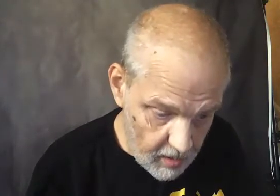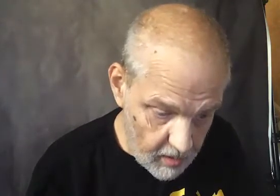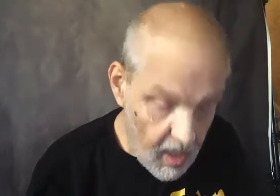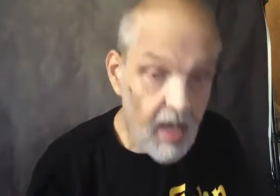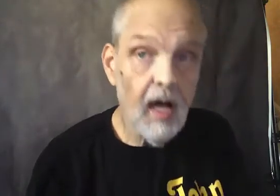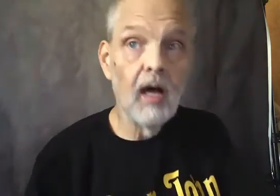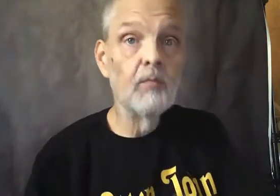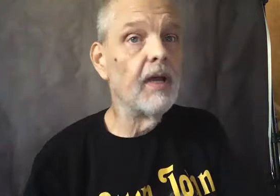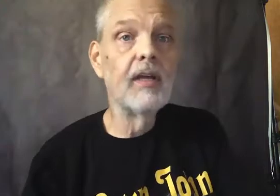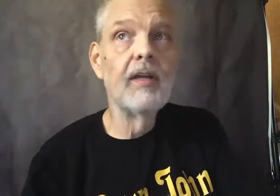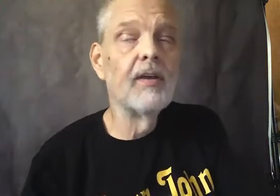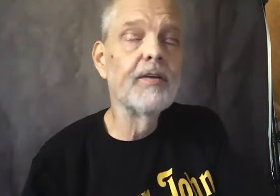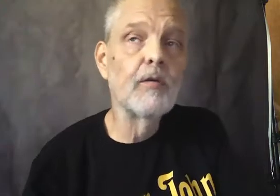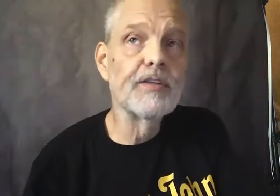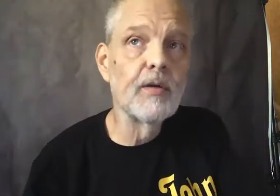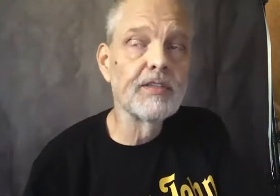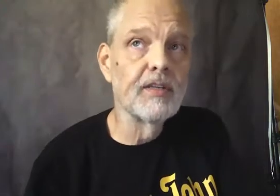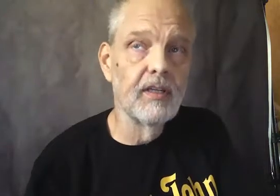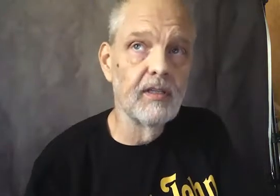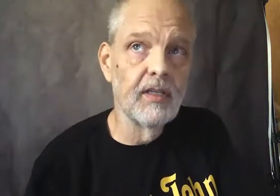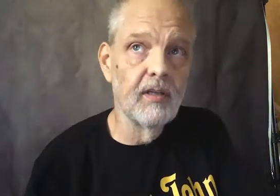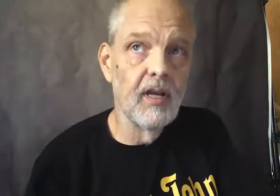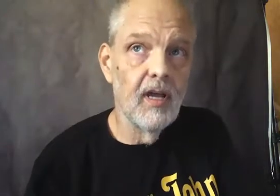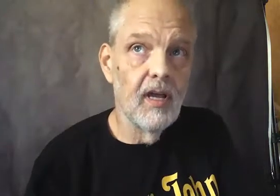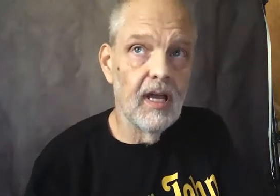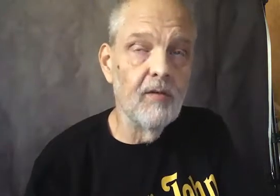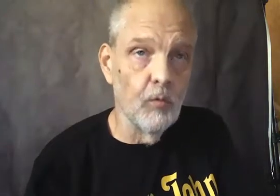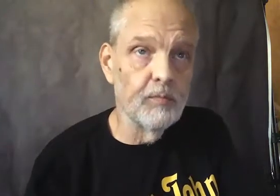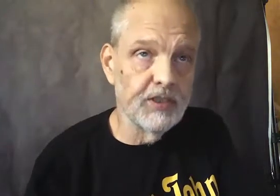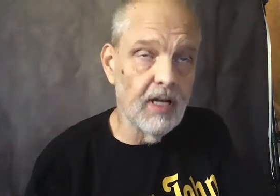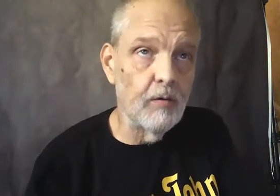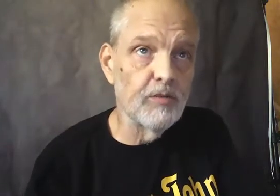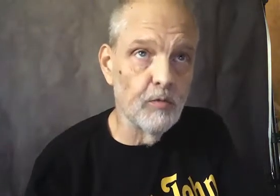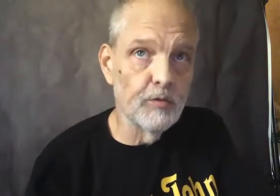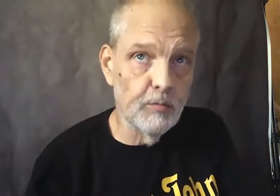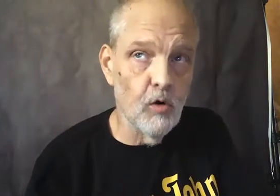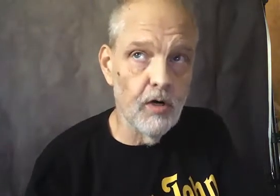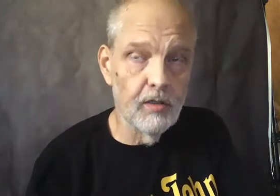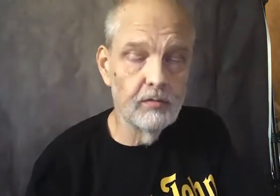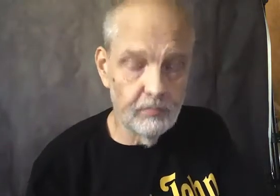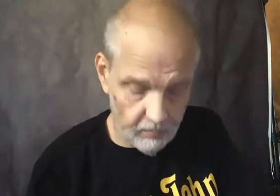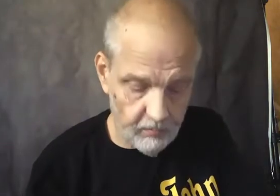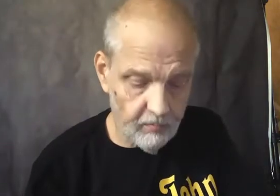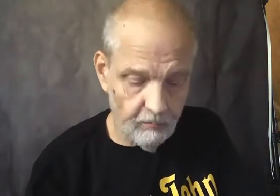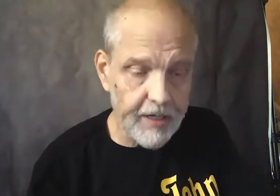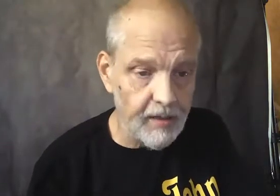Okay. And the other thing I was going to say was that even when sign language was more